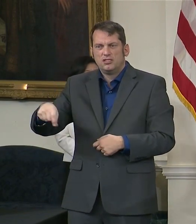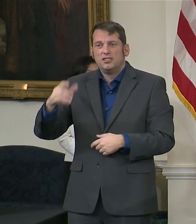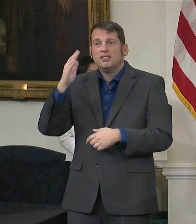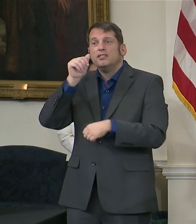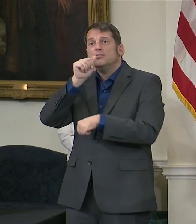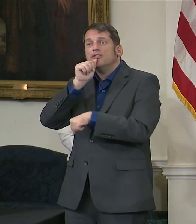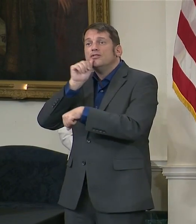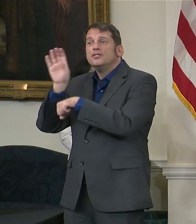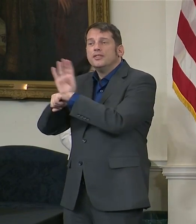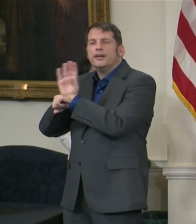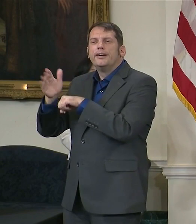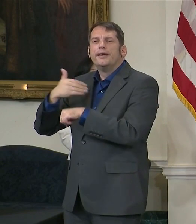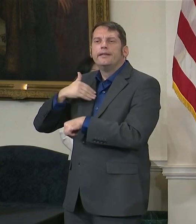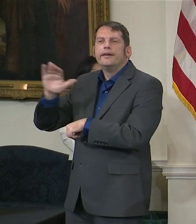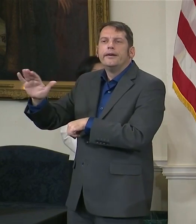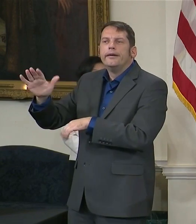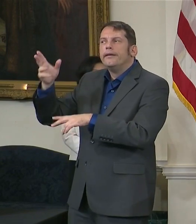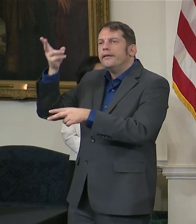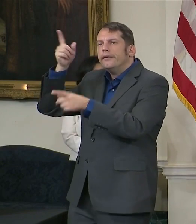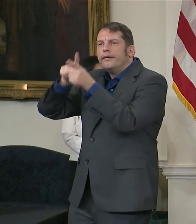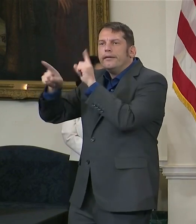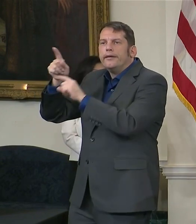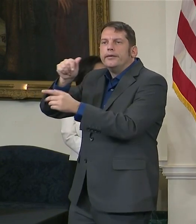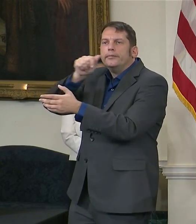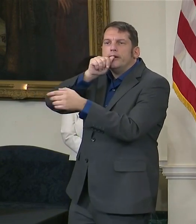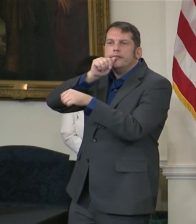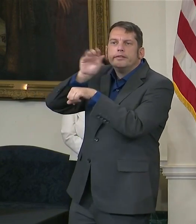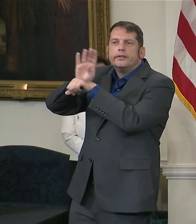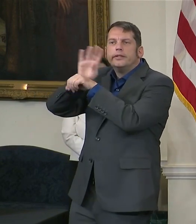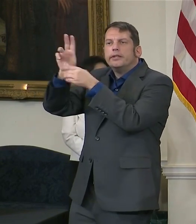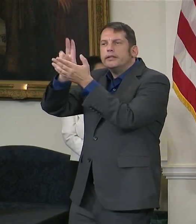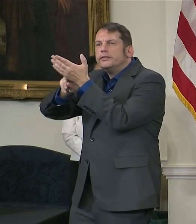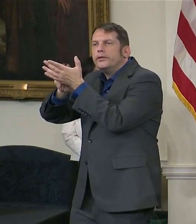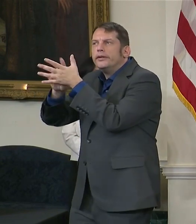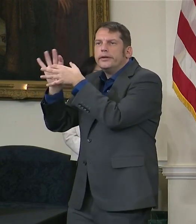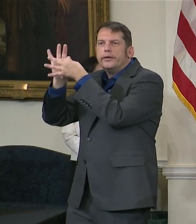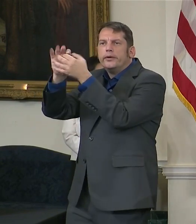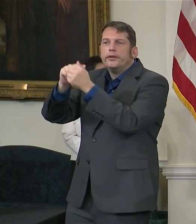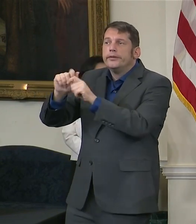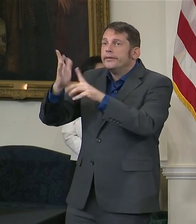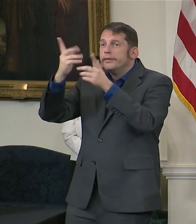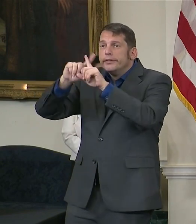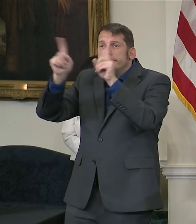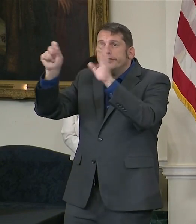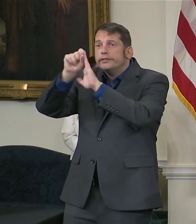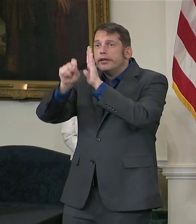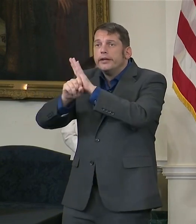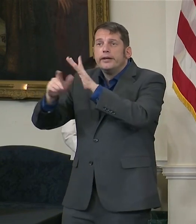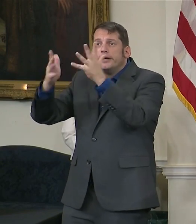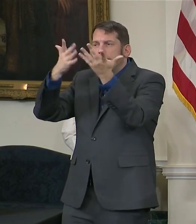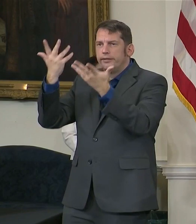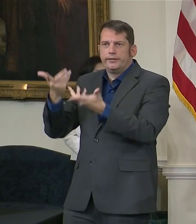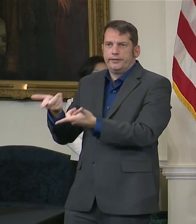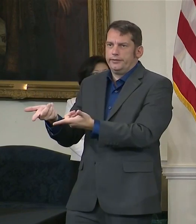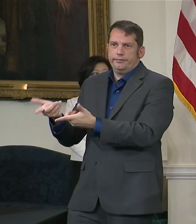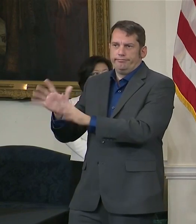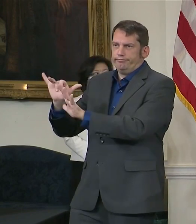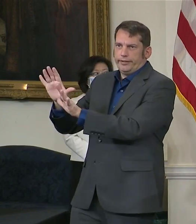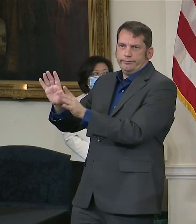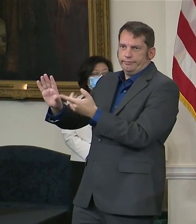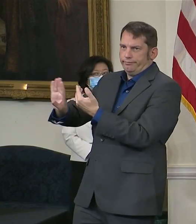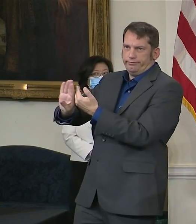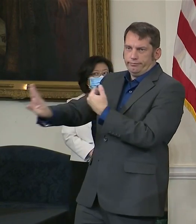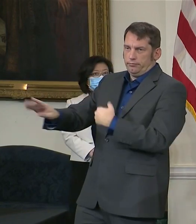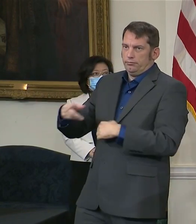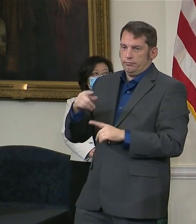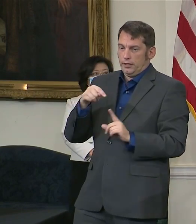sending out to a state, for example, I don't know where they're headquartered. We can't control how fast or what their load is. When you